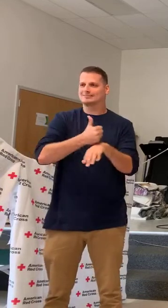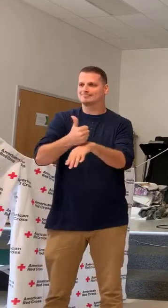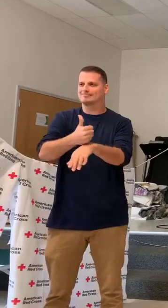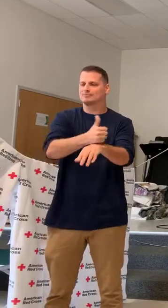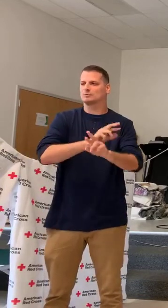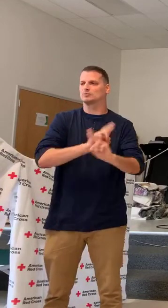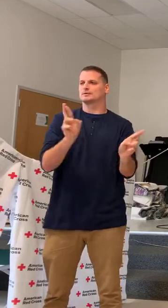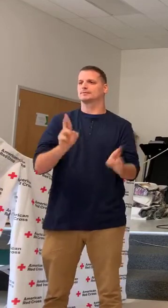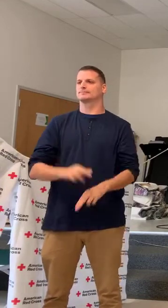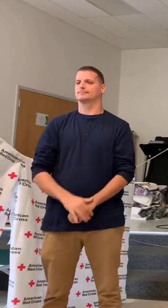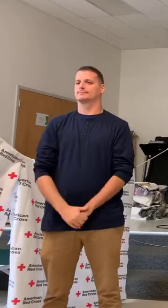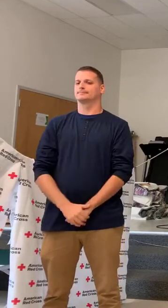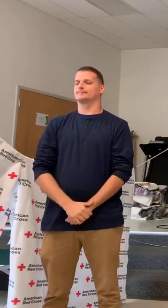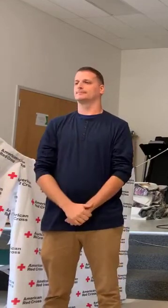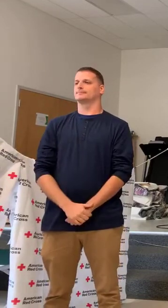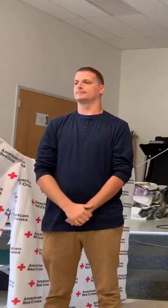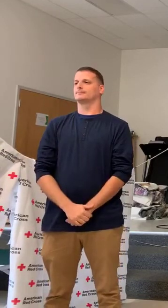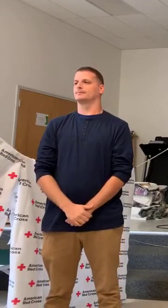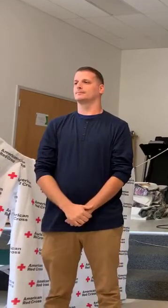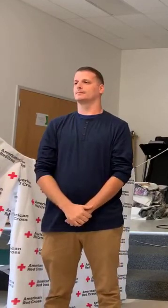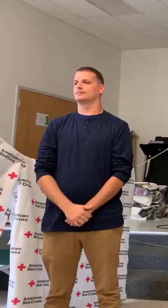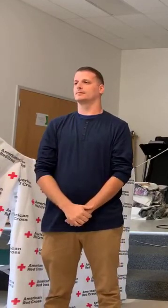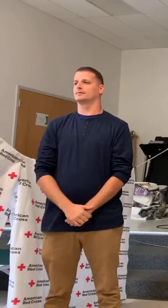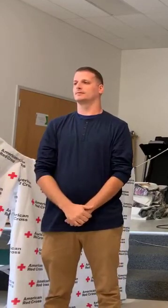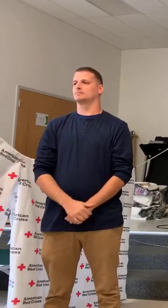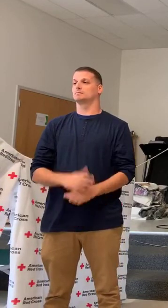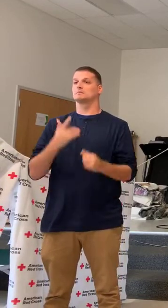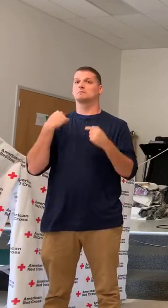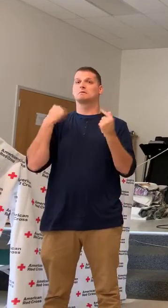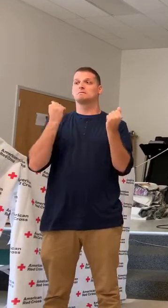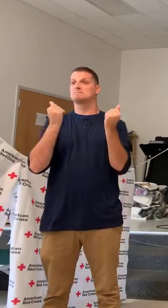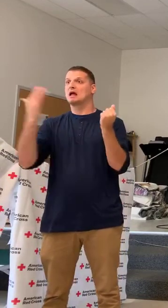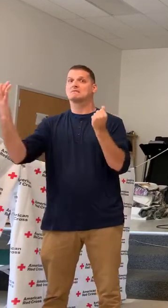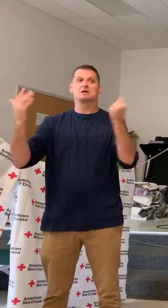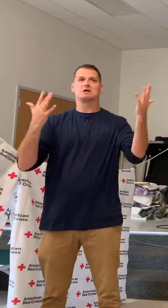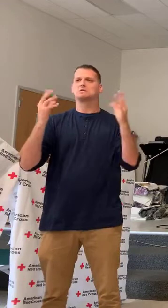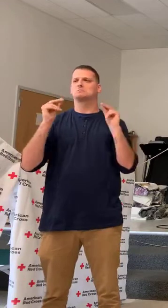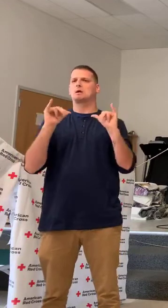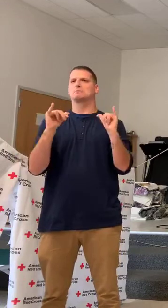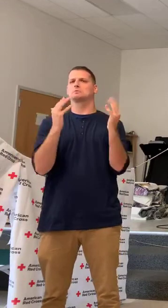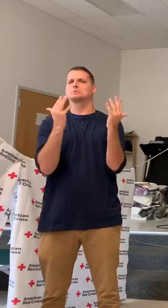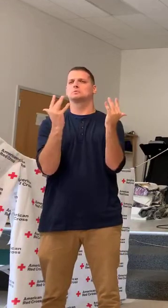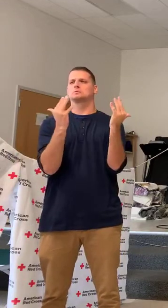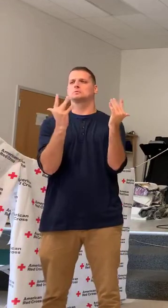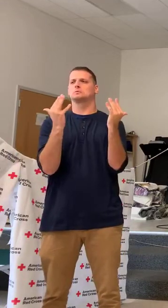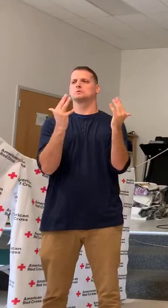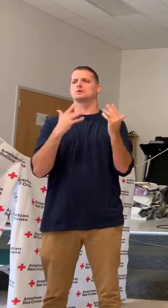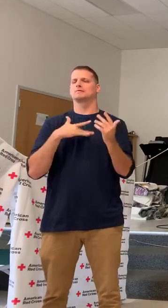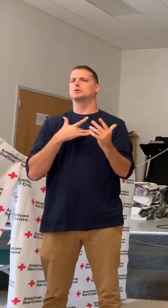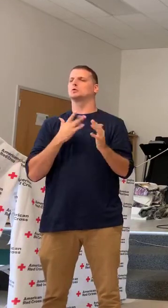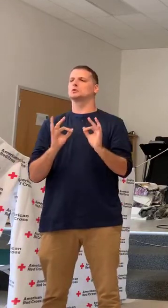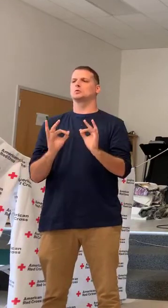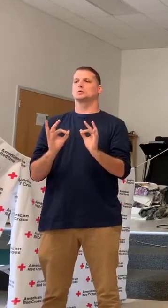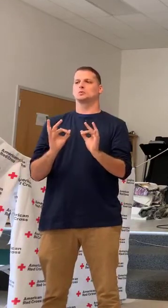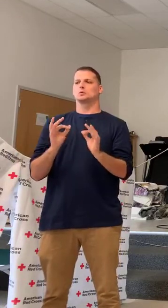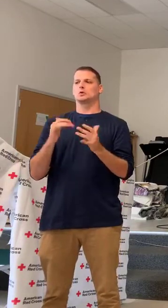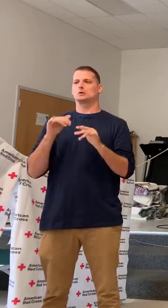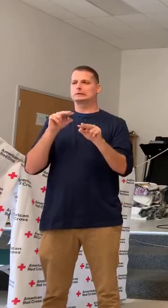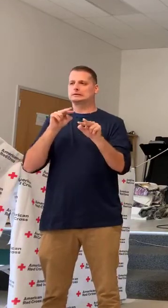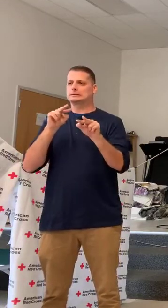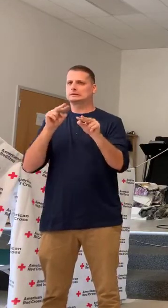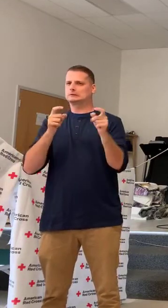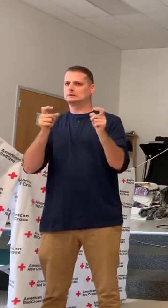good. Fire didn't move yesterday, hasn't been bucking us, so we're feeling fairly confident on